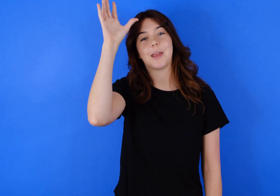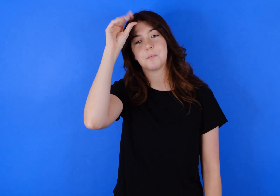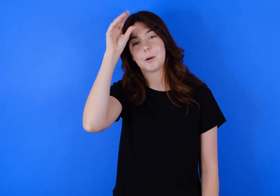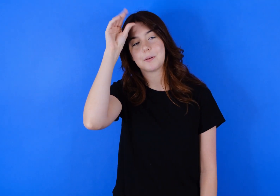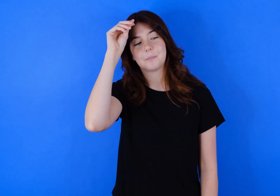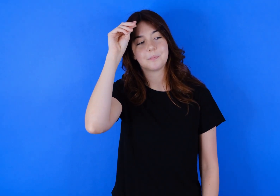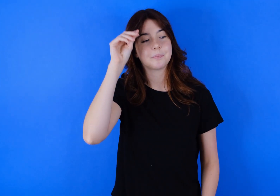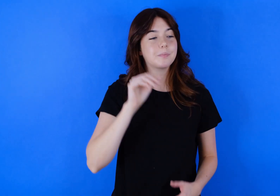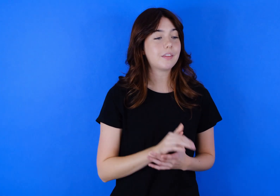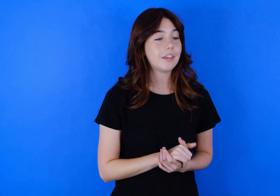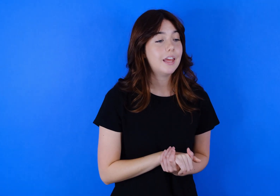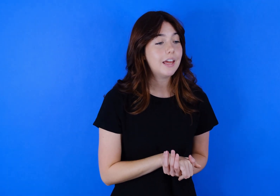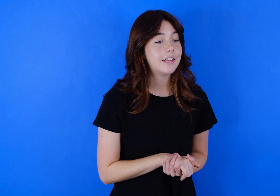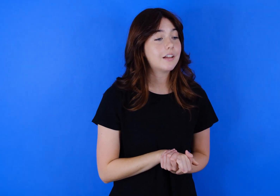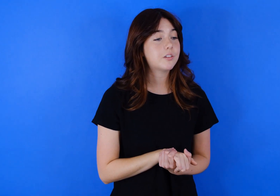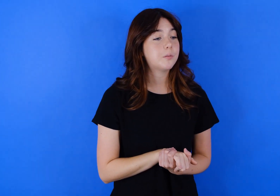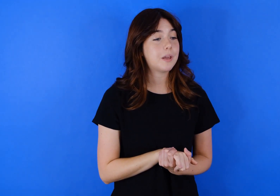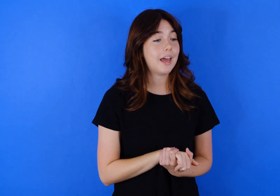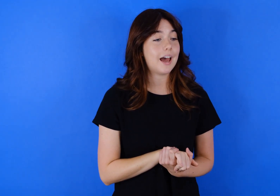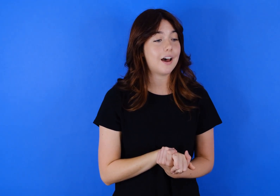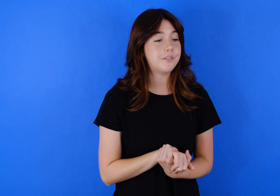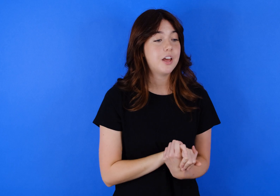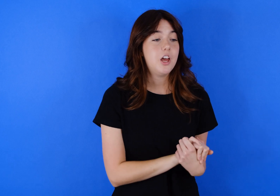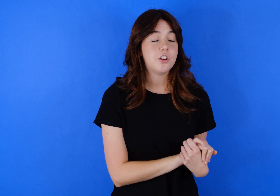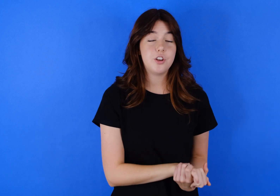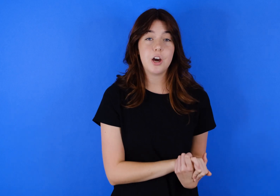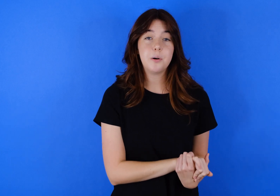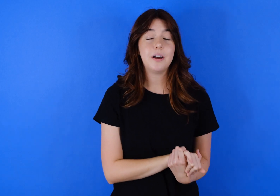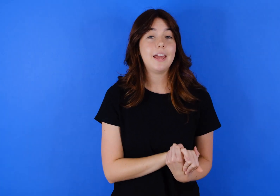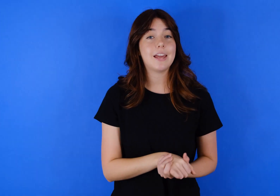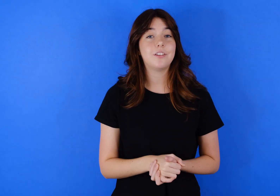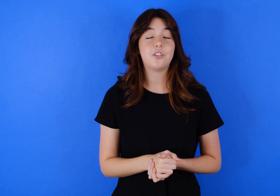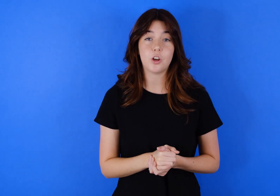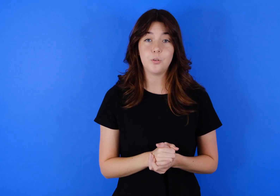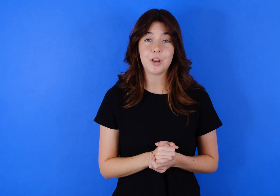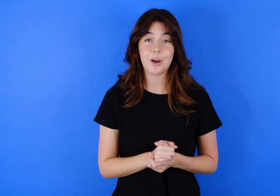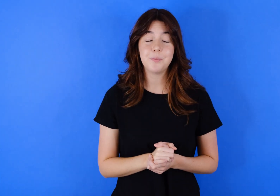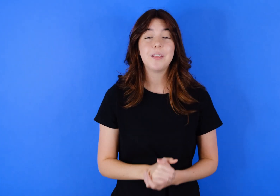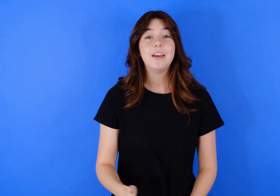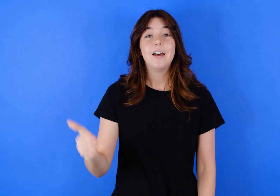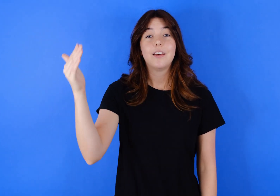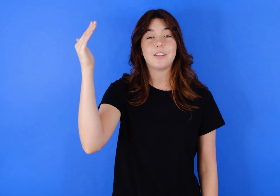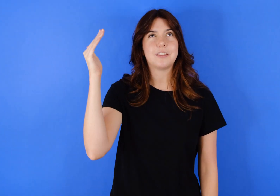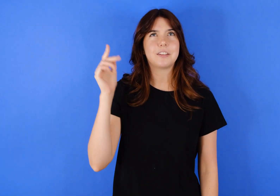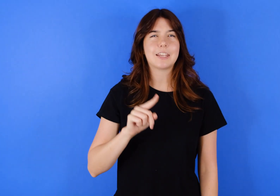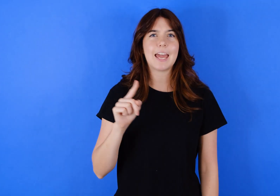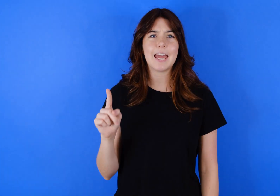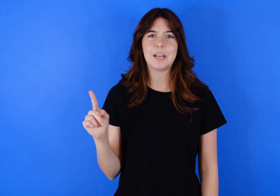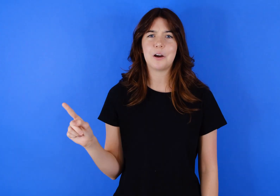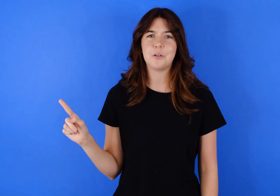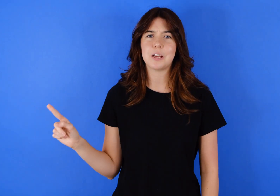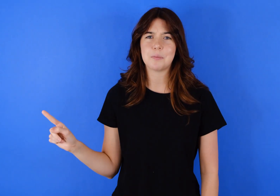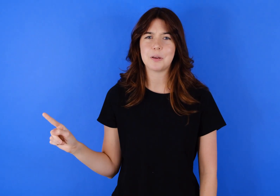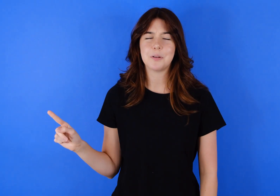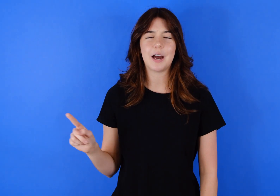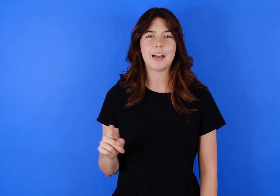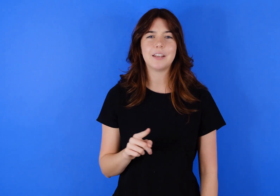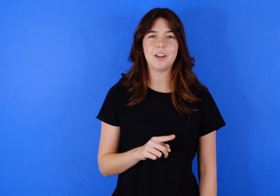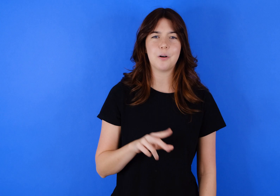boy. Next we have know and don't know. This is K-N-O-W, not know as